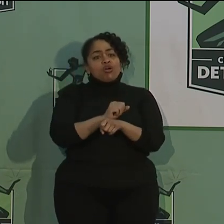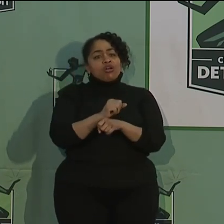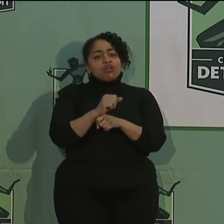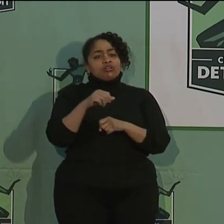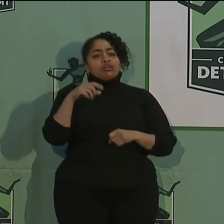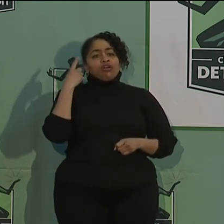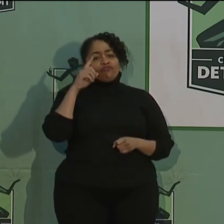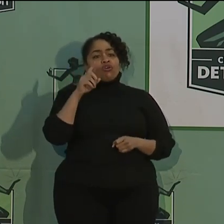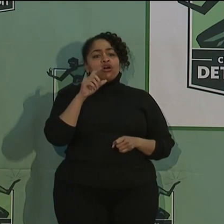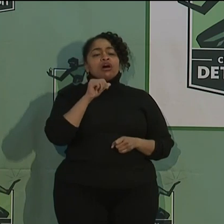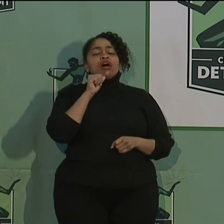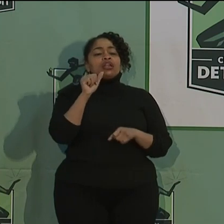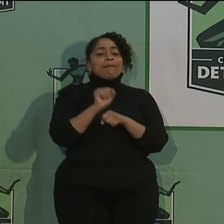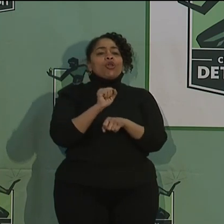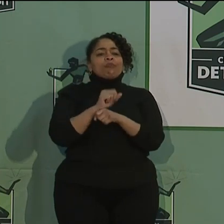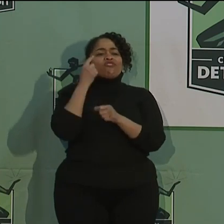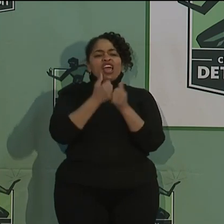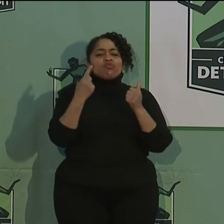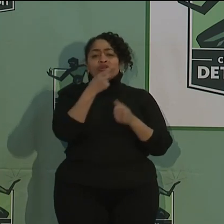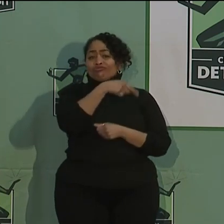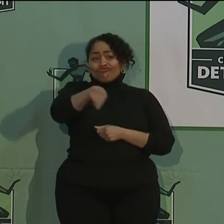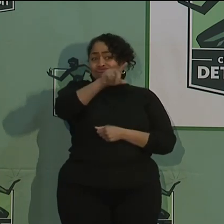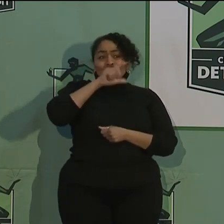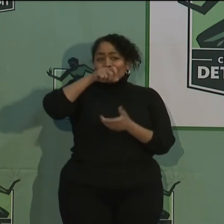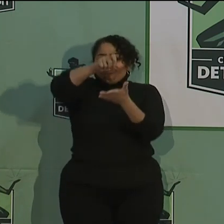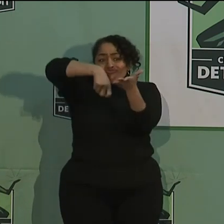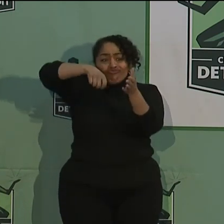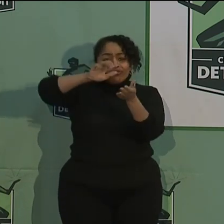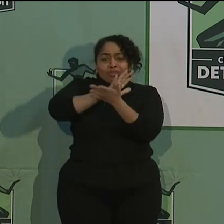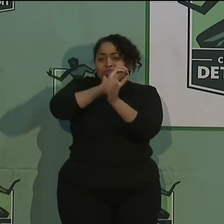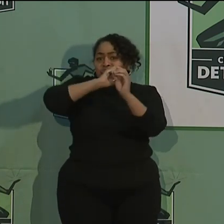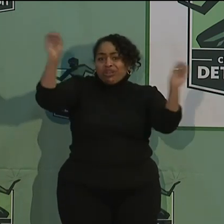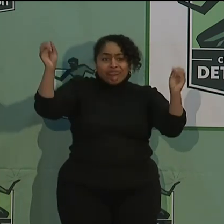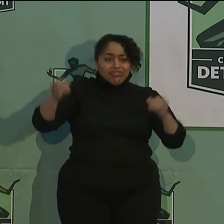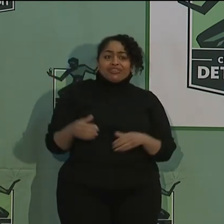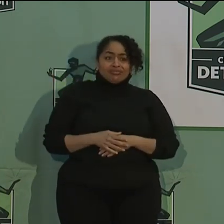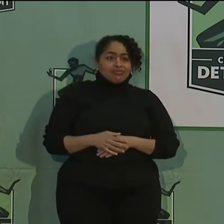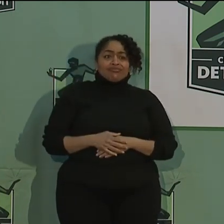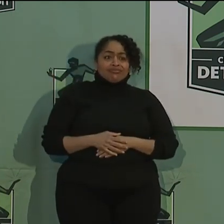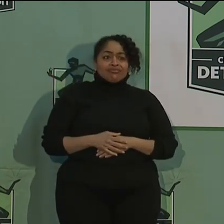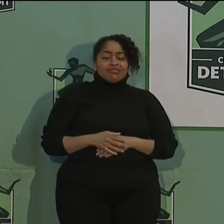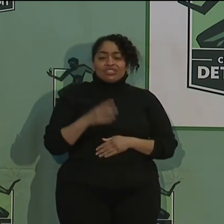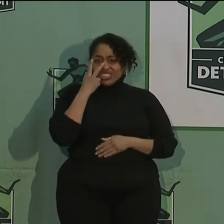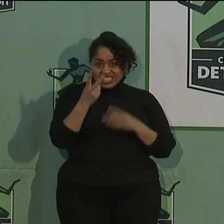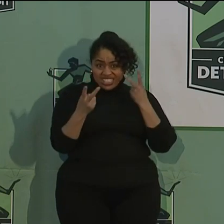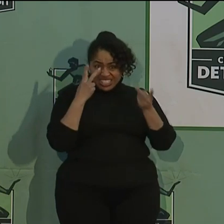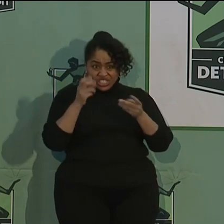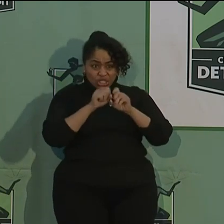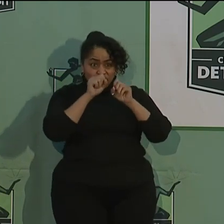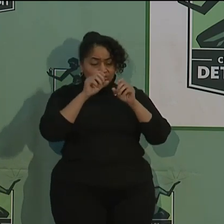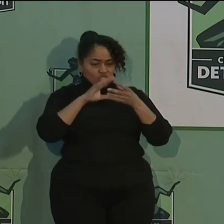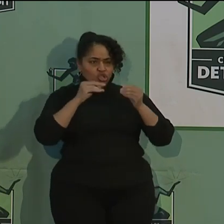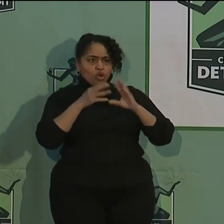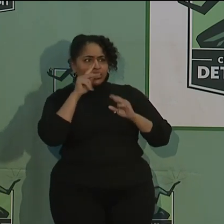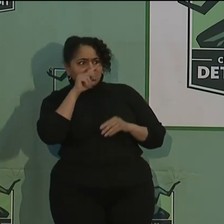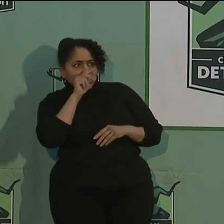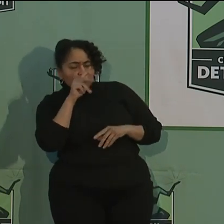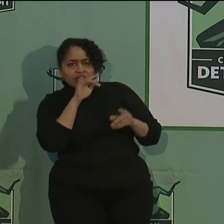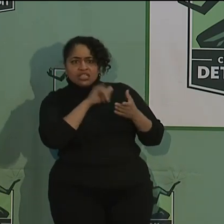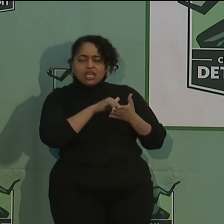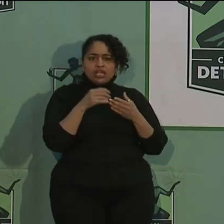underemployment benefits for everybody. None of our employees are going to have to file a form. And so you've seen all the stories about the system being overloaded, but